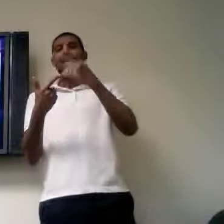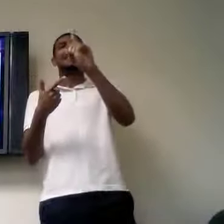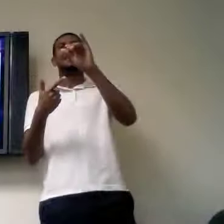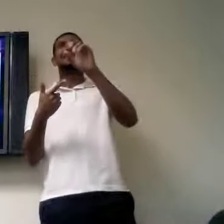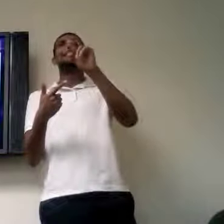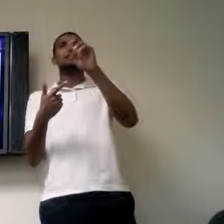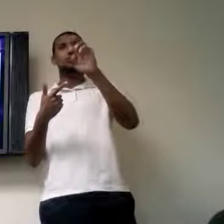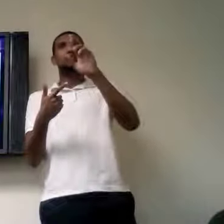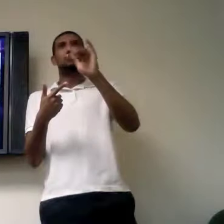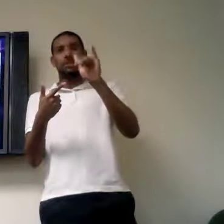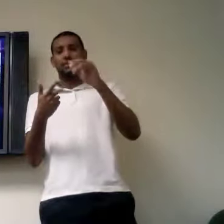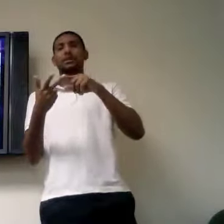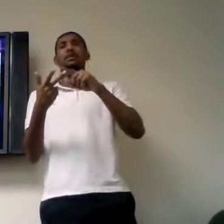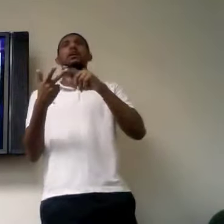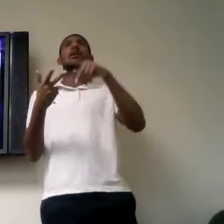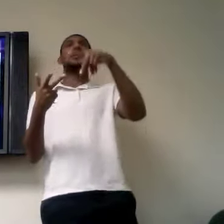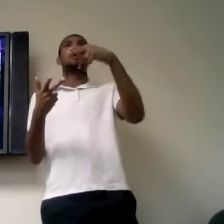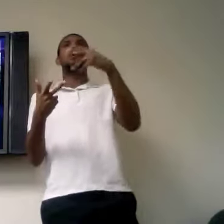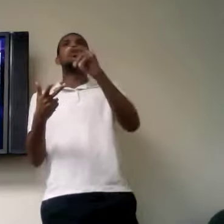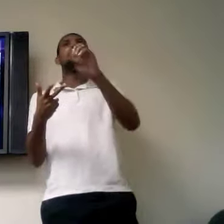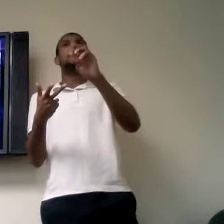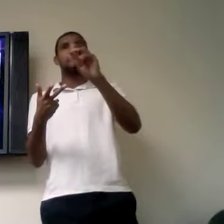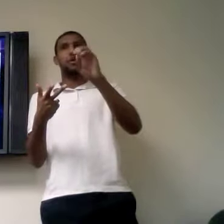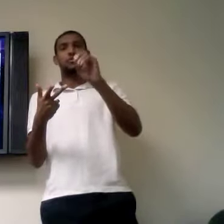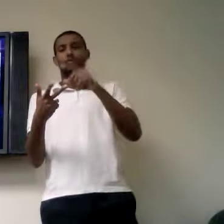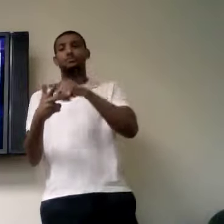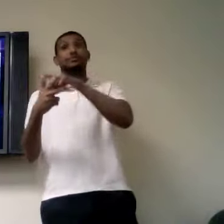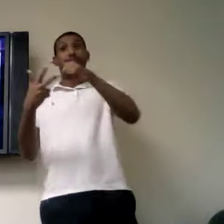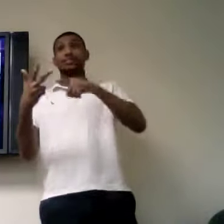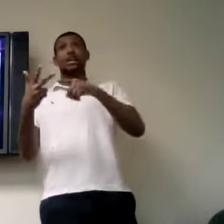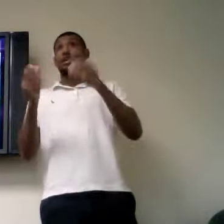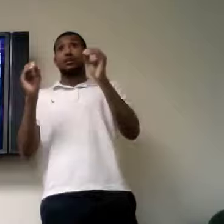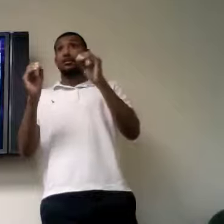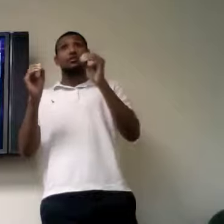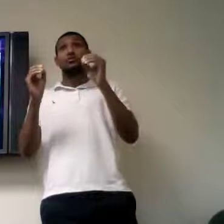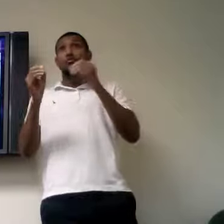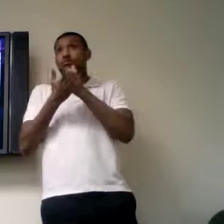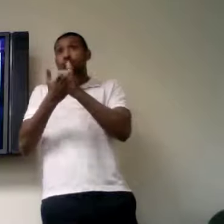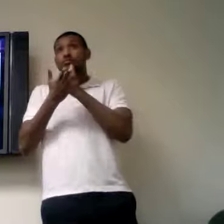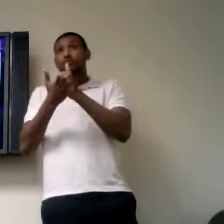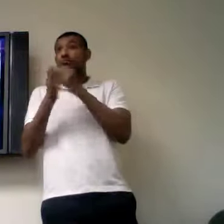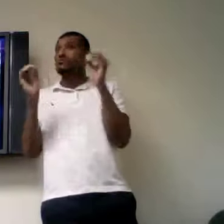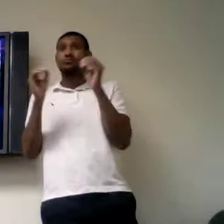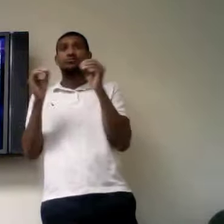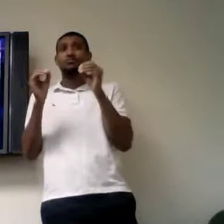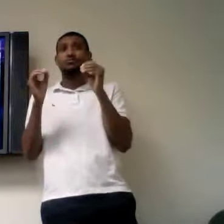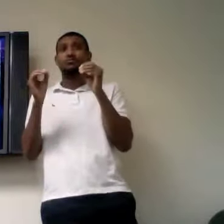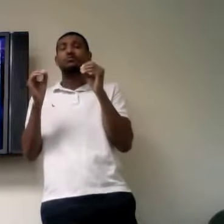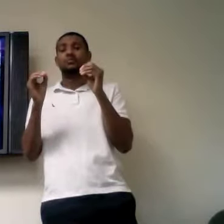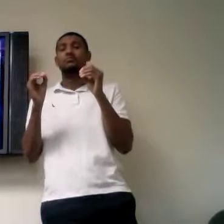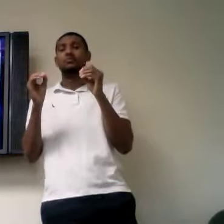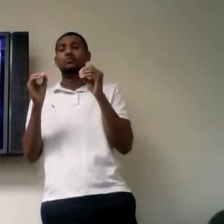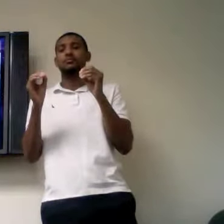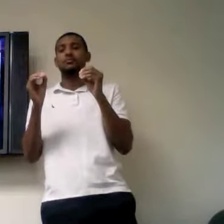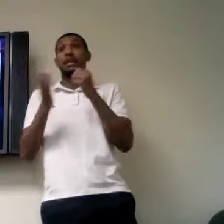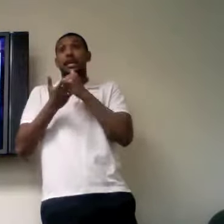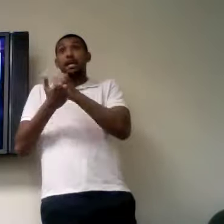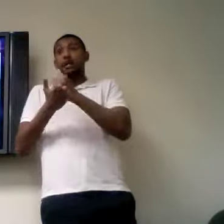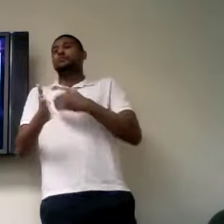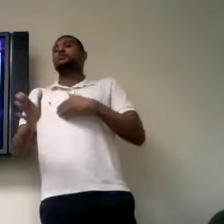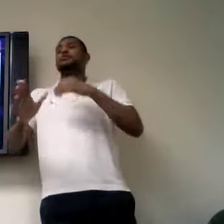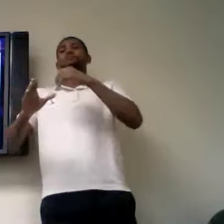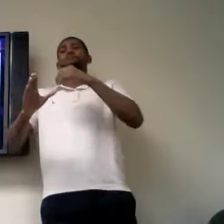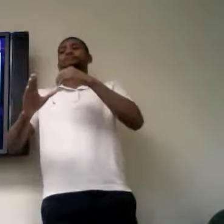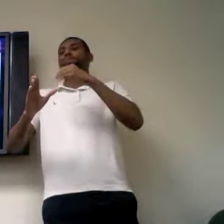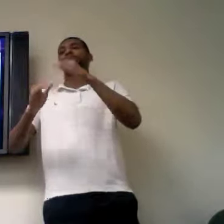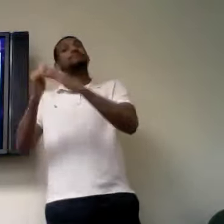In 1863, there was no cure for someone infected with the smallpox virus. Treatment consisted of keeping the patient as comfortable